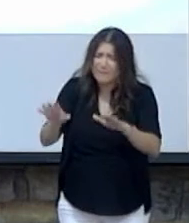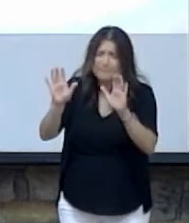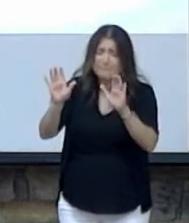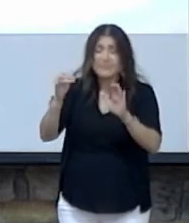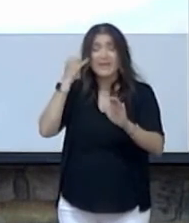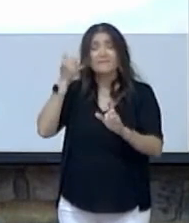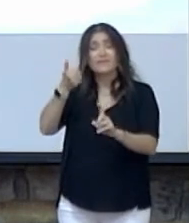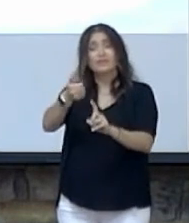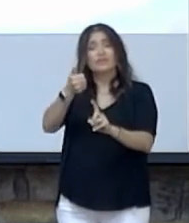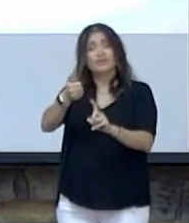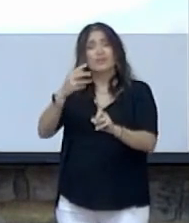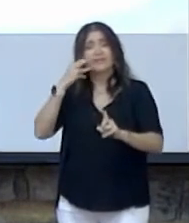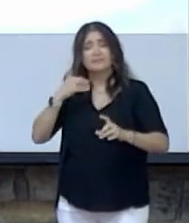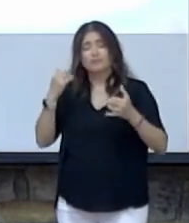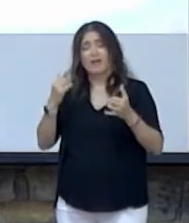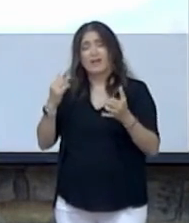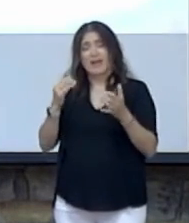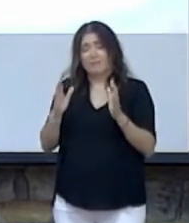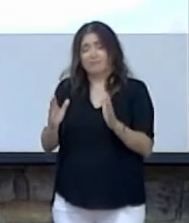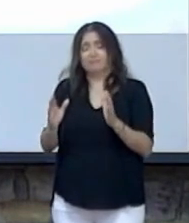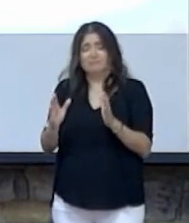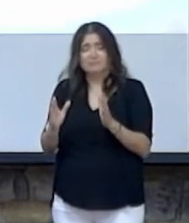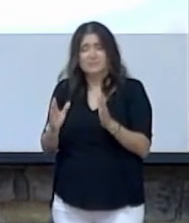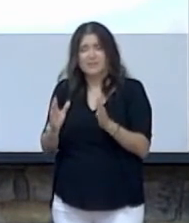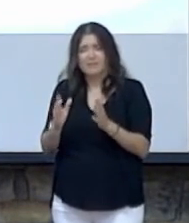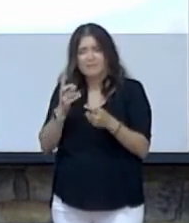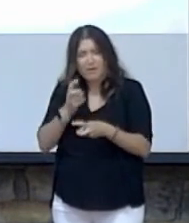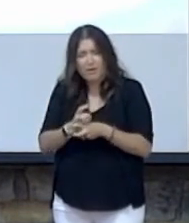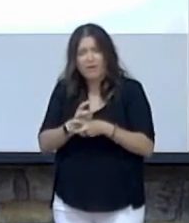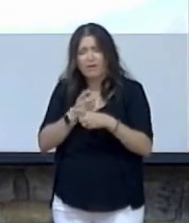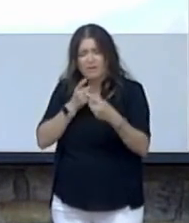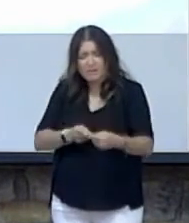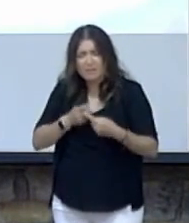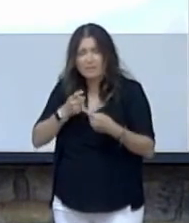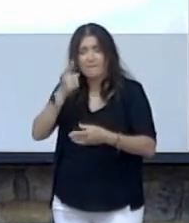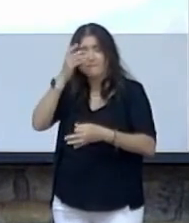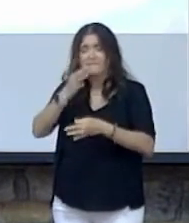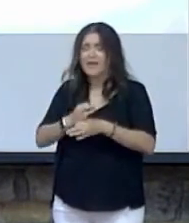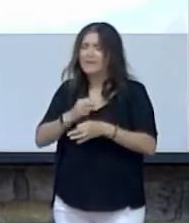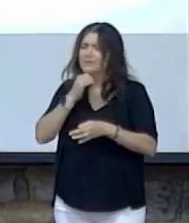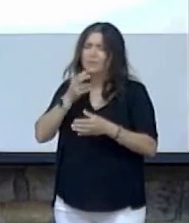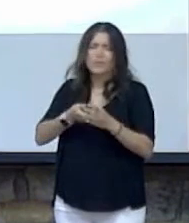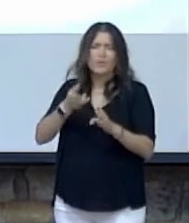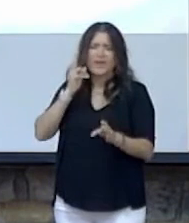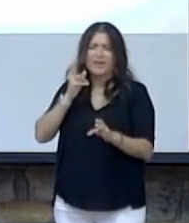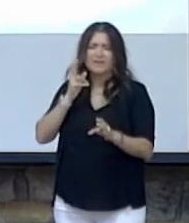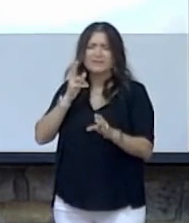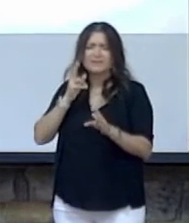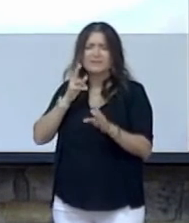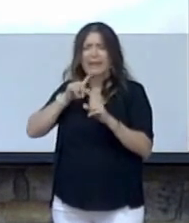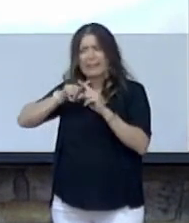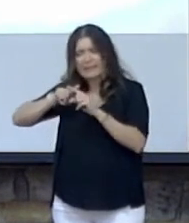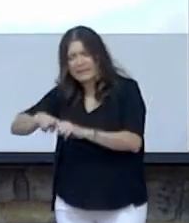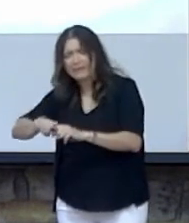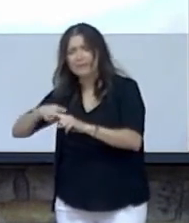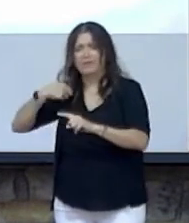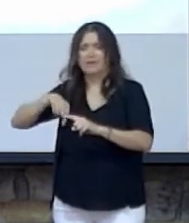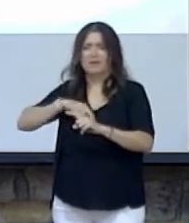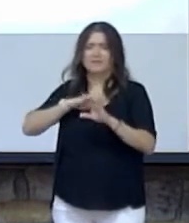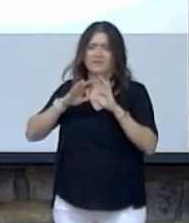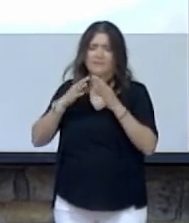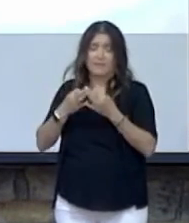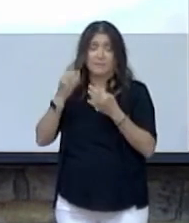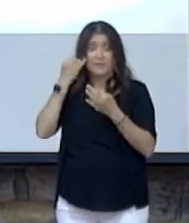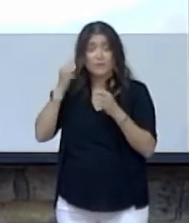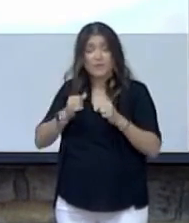through a season of difficulty in your walk of faith, don't quit. Lean on us as a family. And if there's anything we can do to